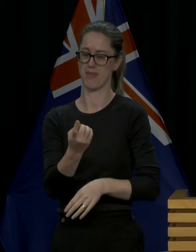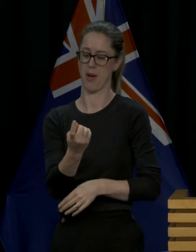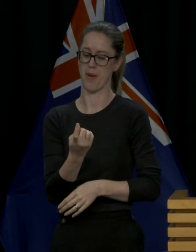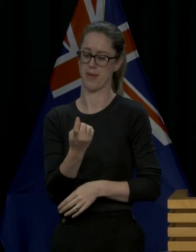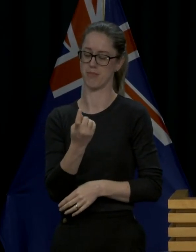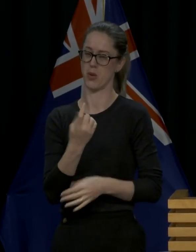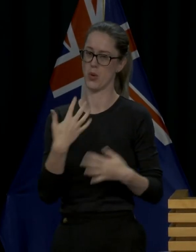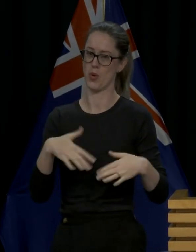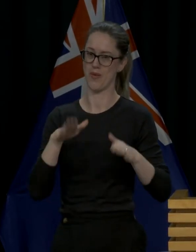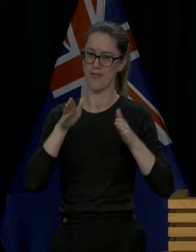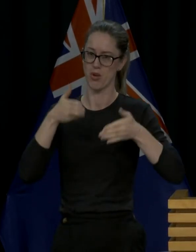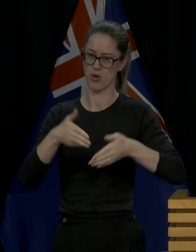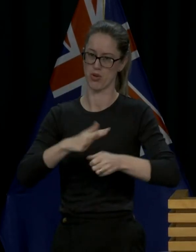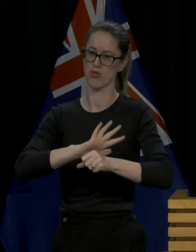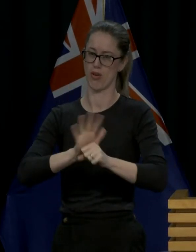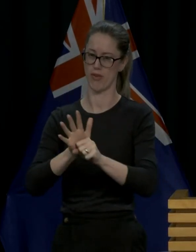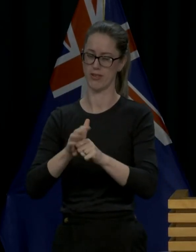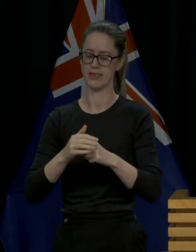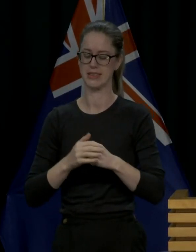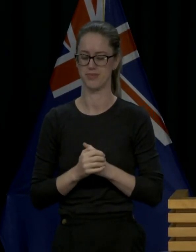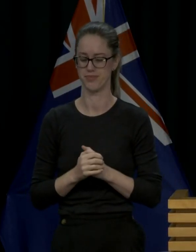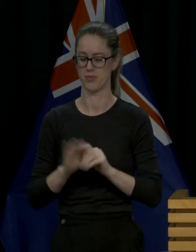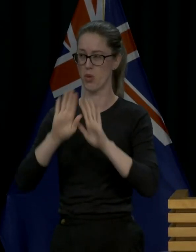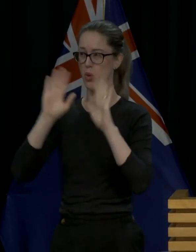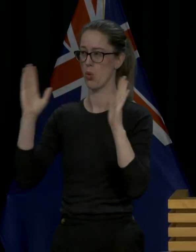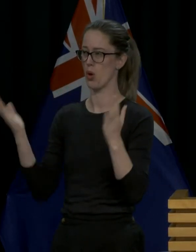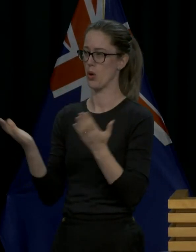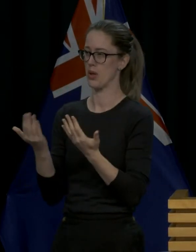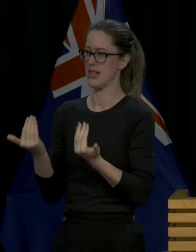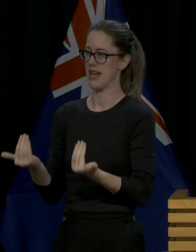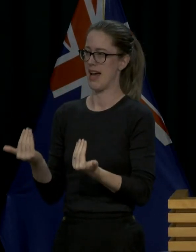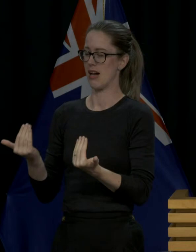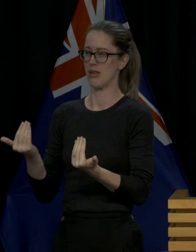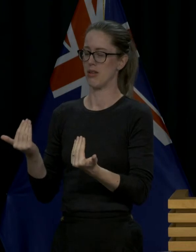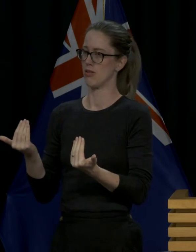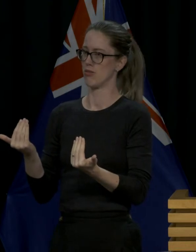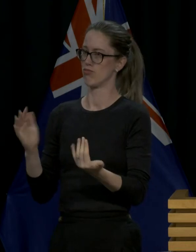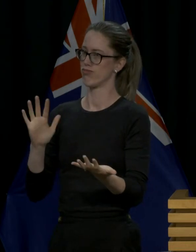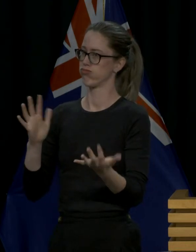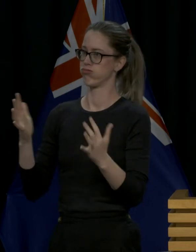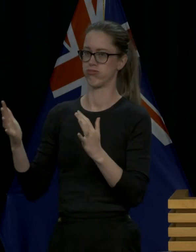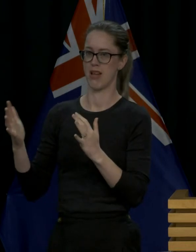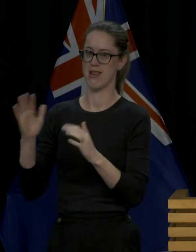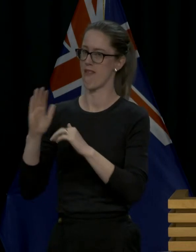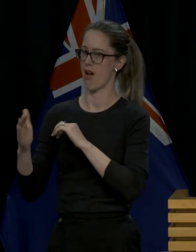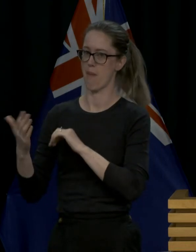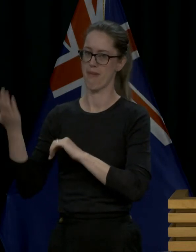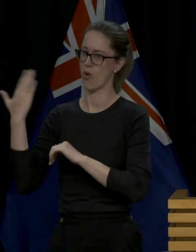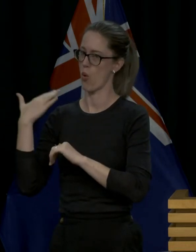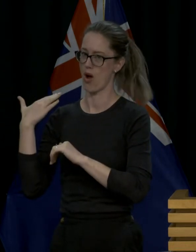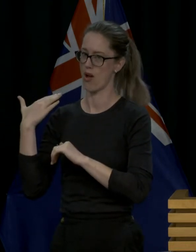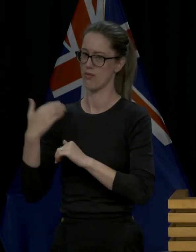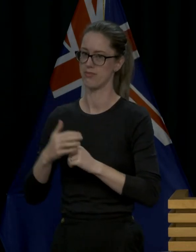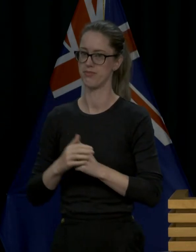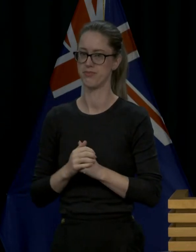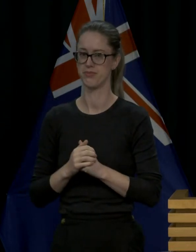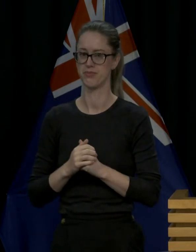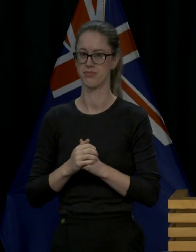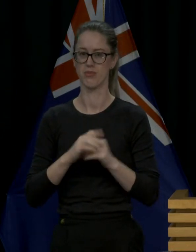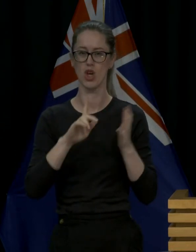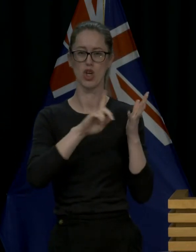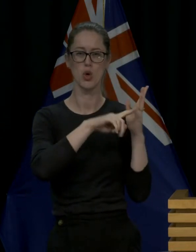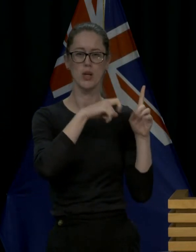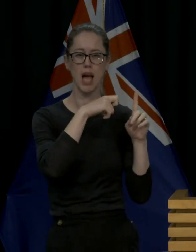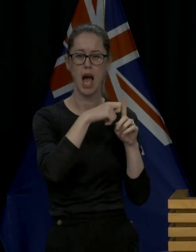of all of us. The world is in a situation we have never seen before. The UK